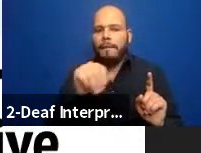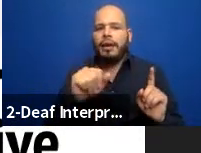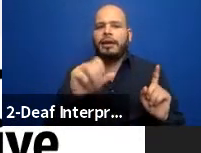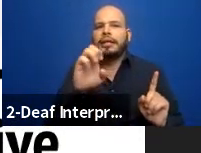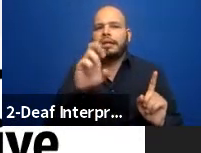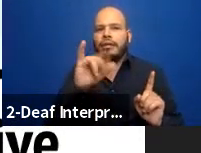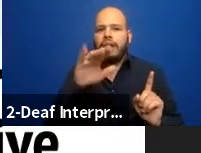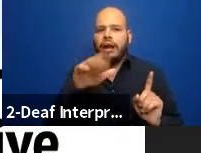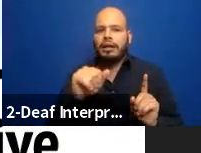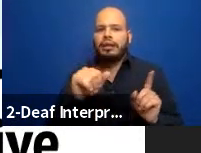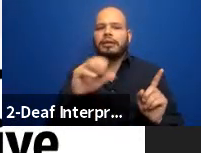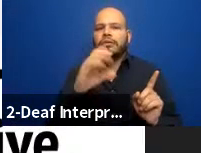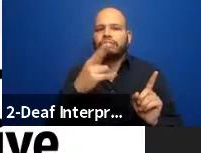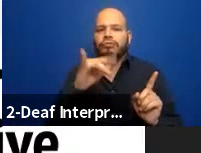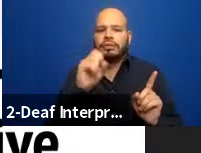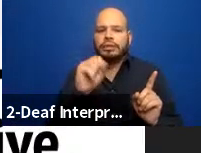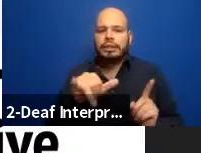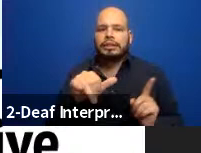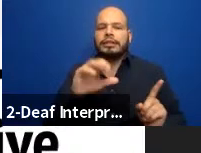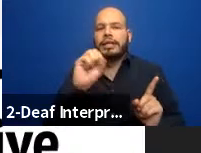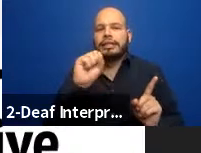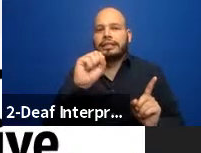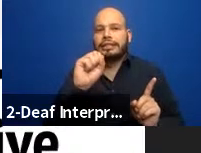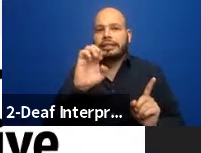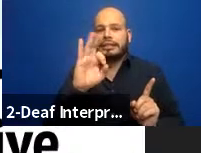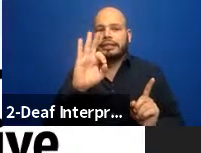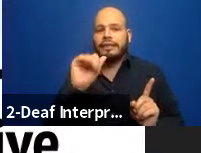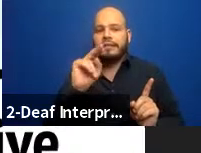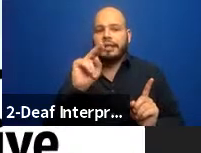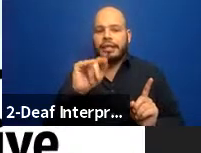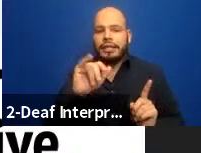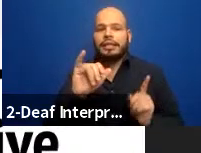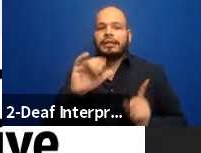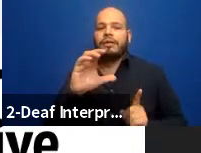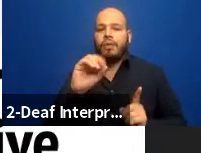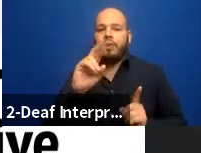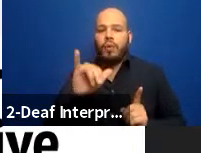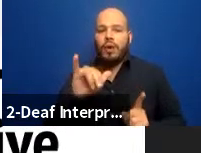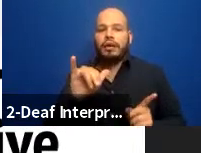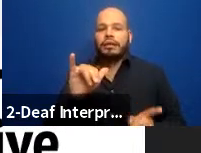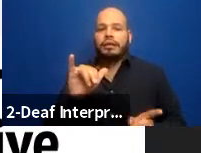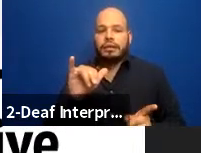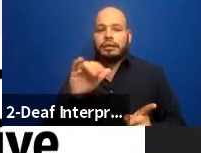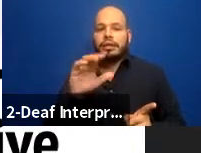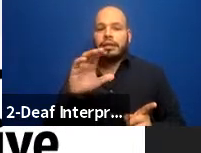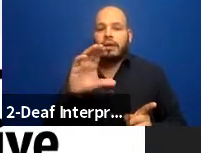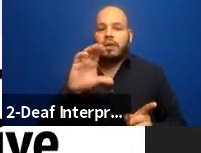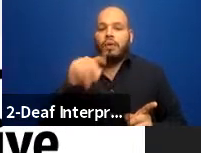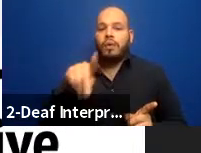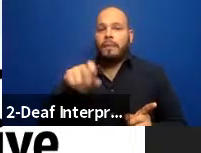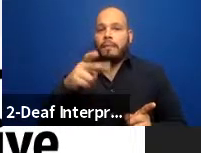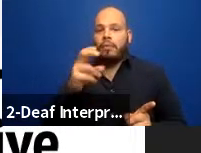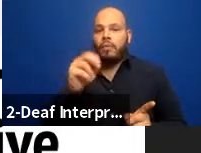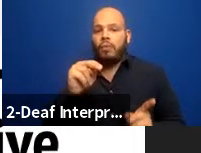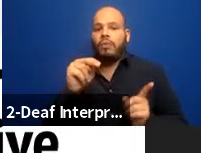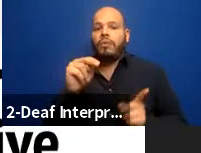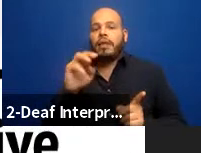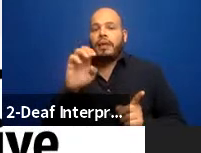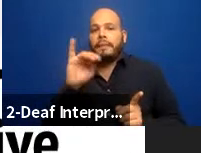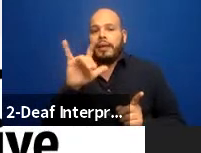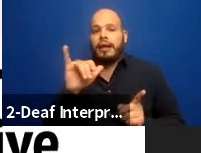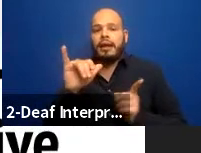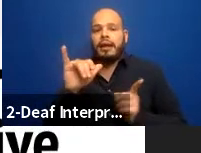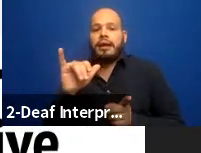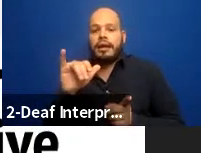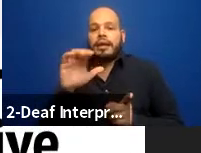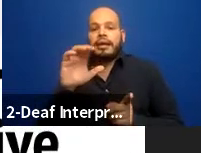the accompanying Lessons in Liberation website and a discussion guide, which will be coming soon. So I'll